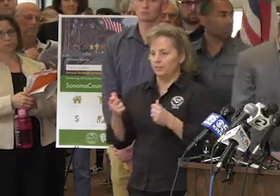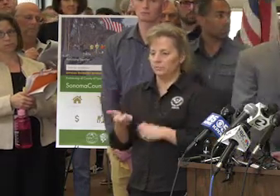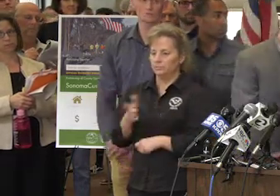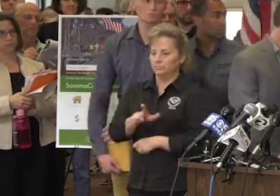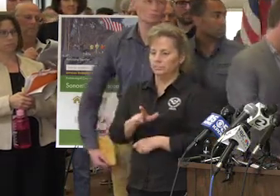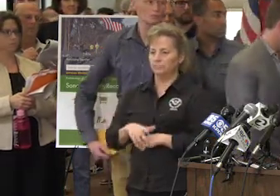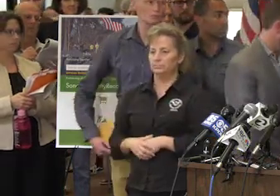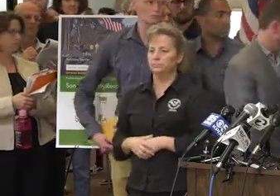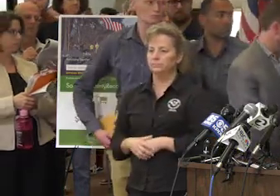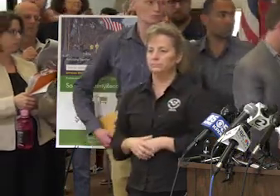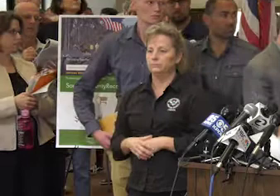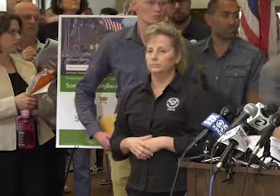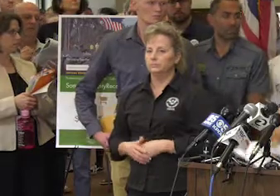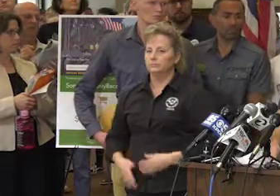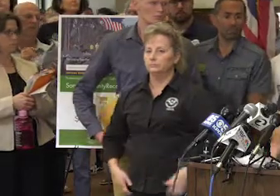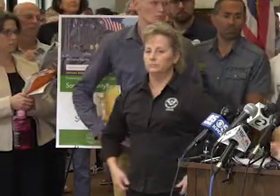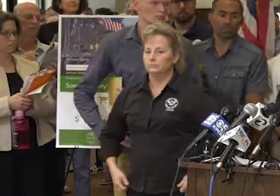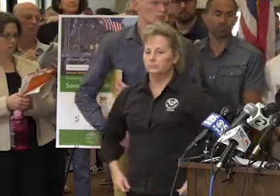yours.